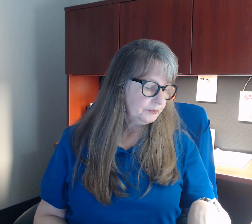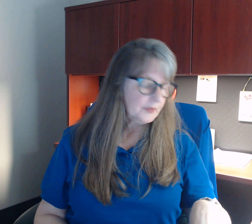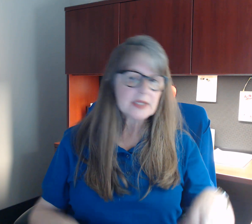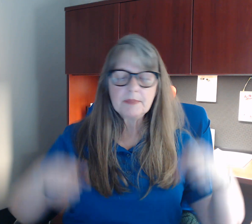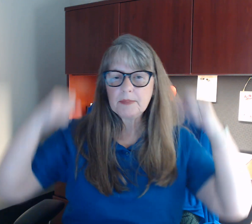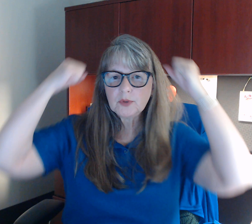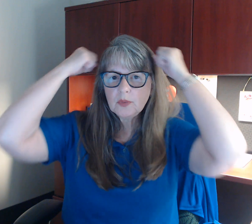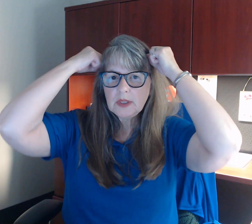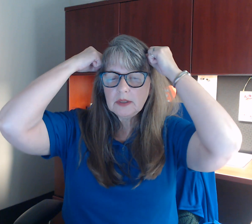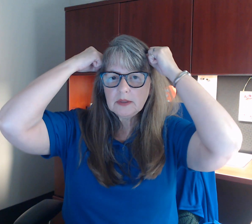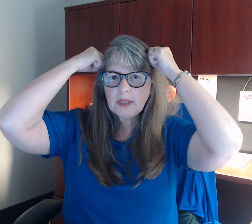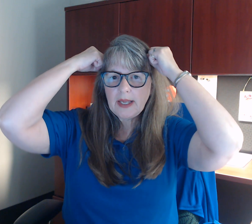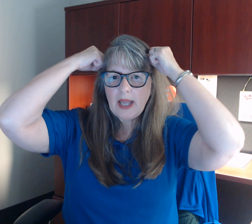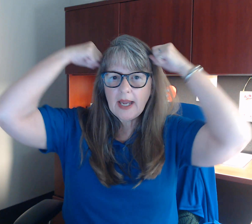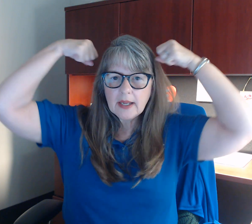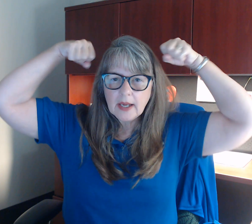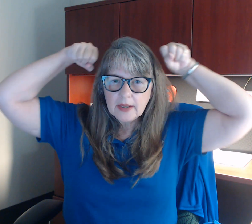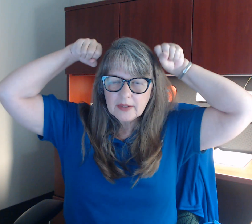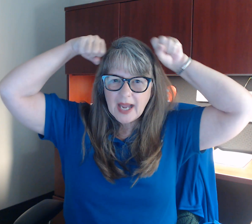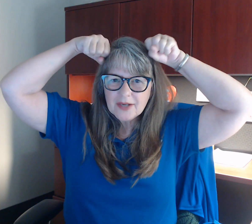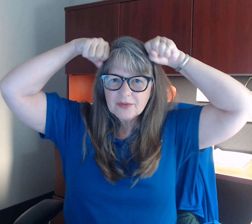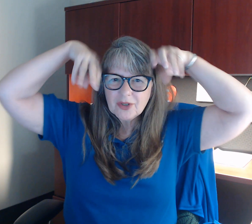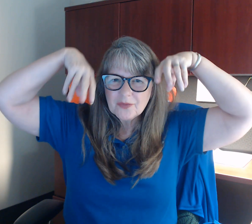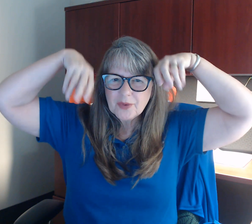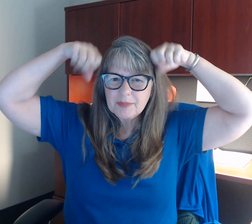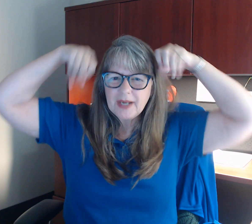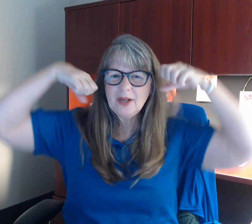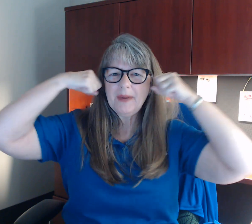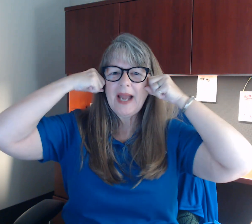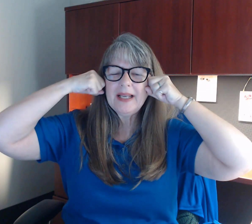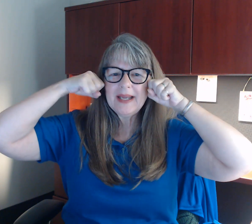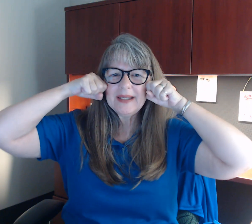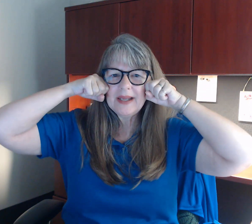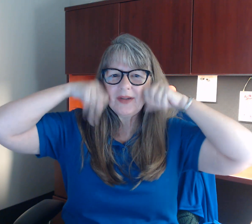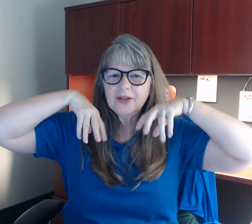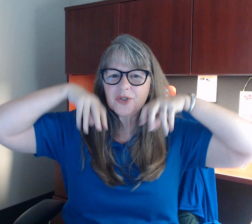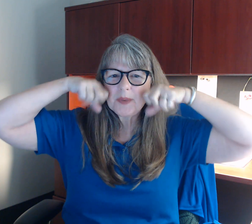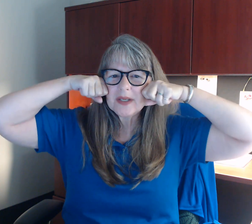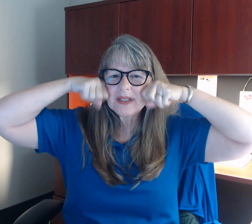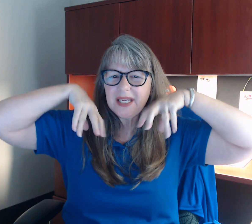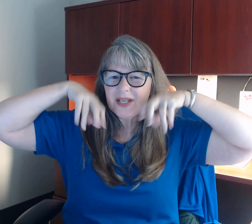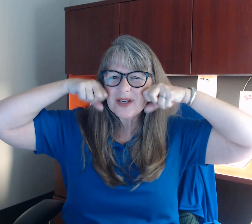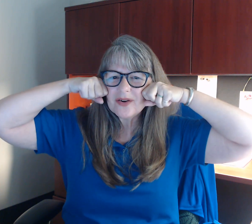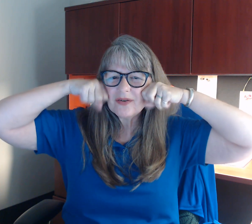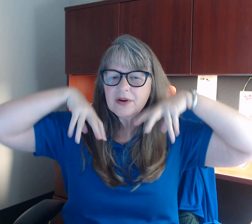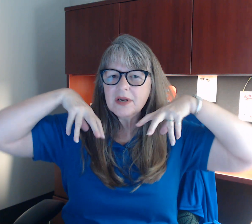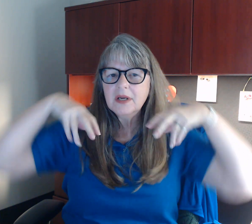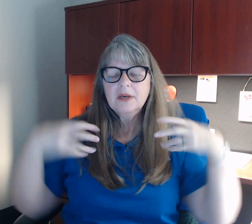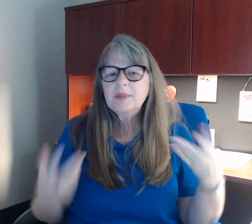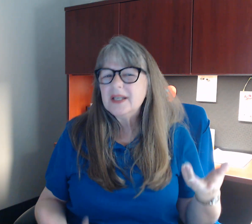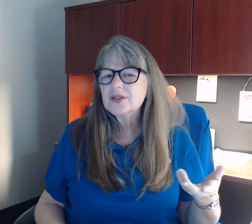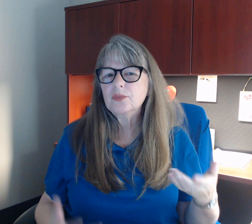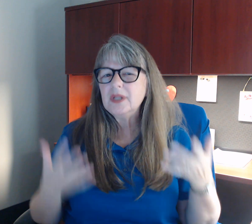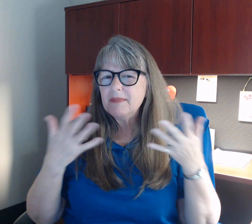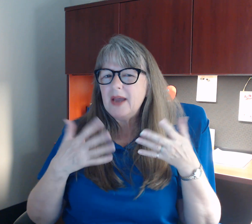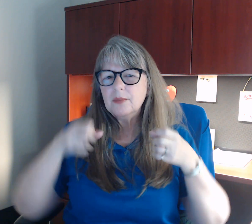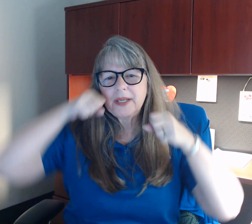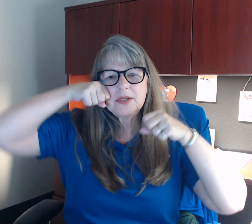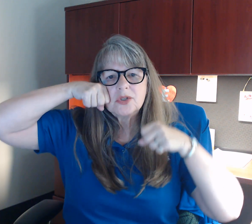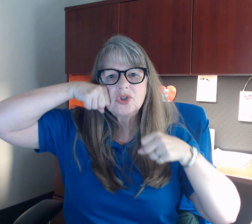Some people do it like from down here, but I like it down here just because it's easier. But it doesn't really matter because it's just